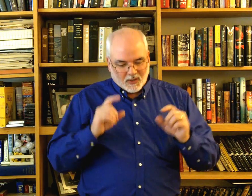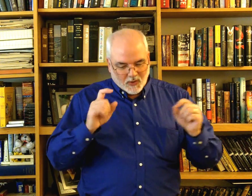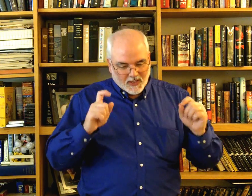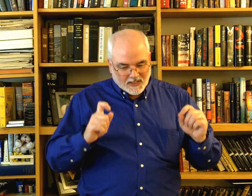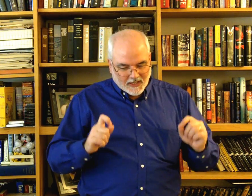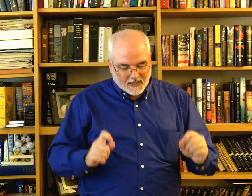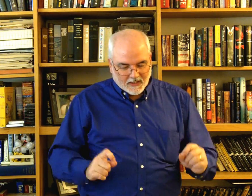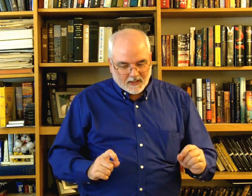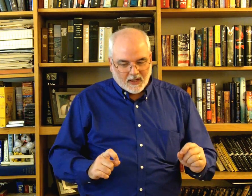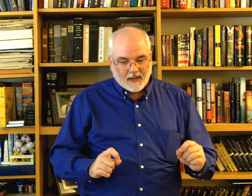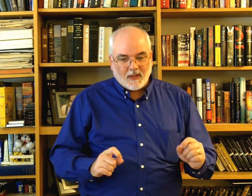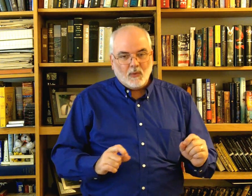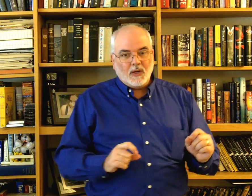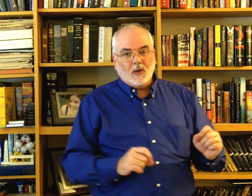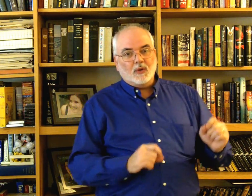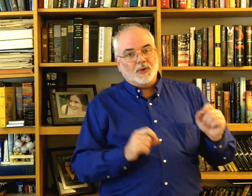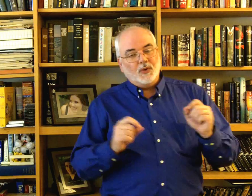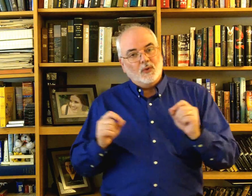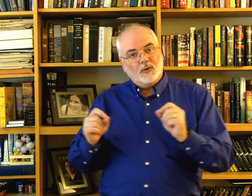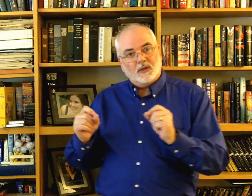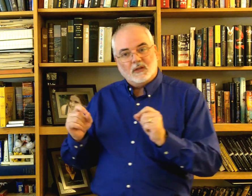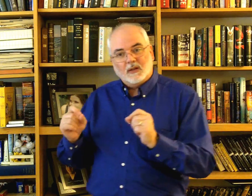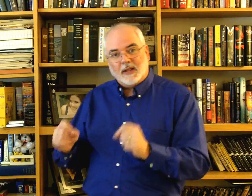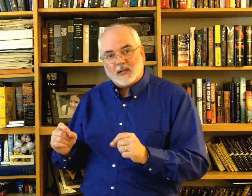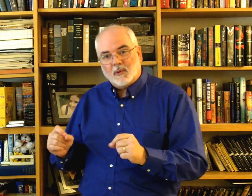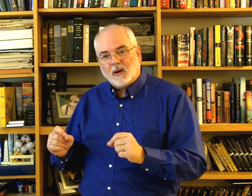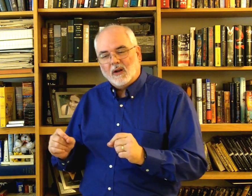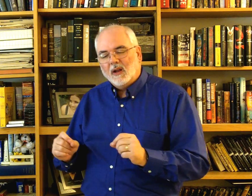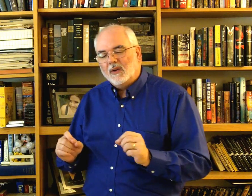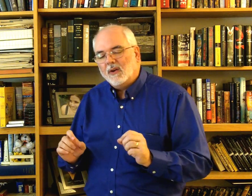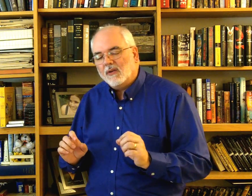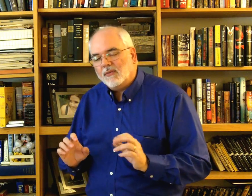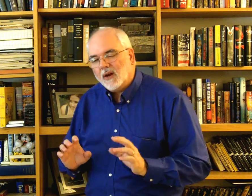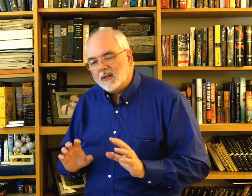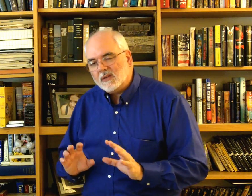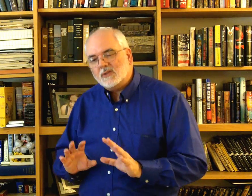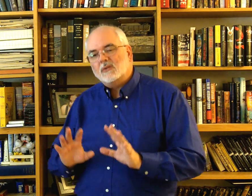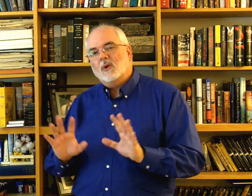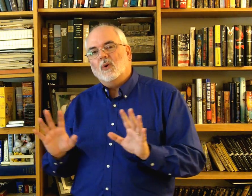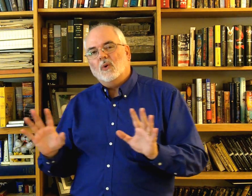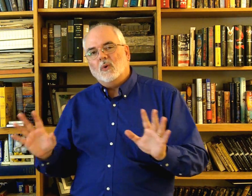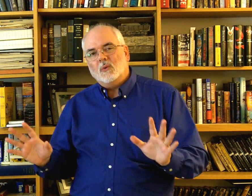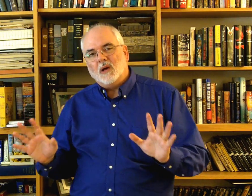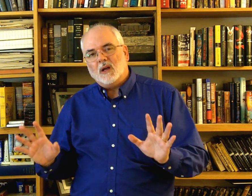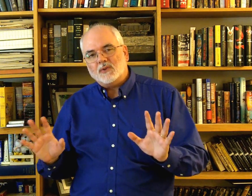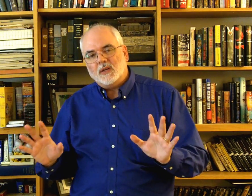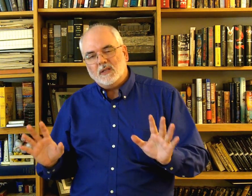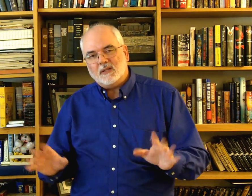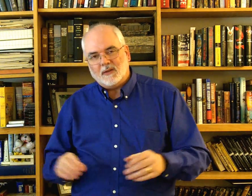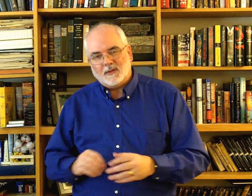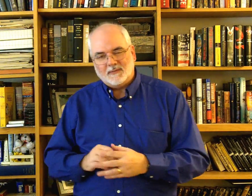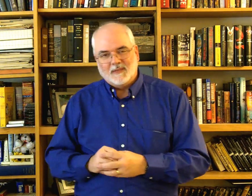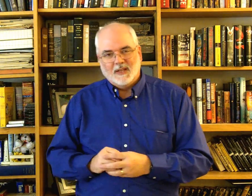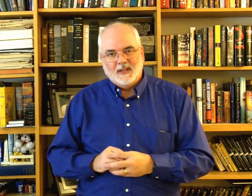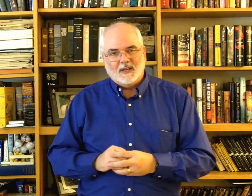it in sentences, and then when you go to do the next part, you're going to find it so much easier. All